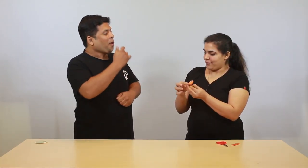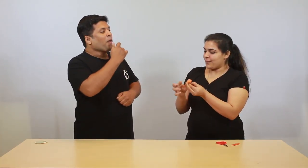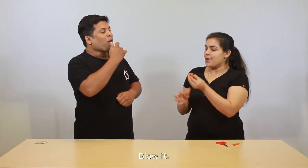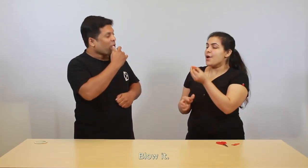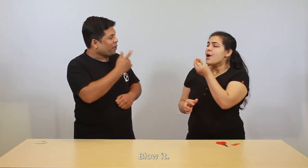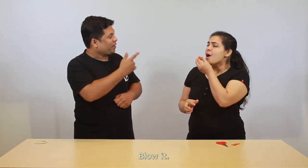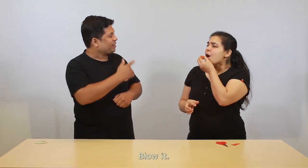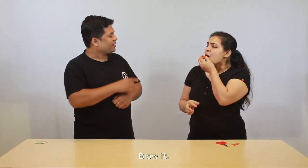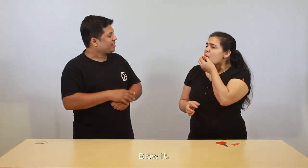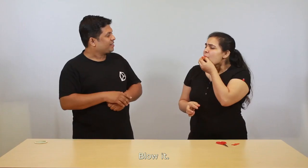Blow it